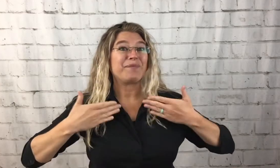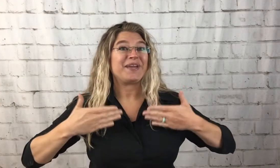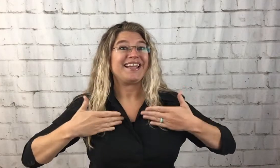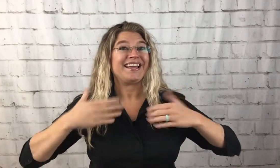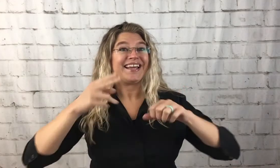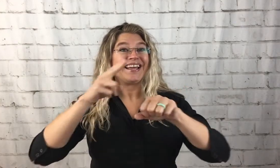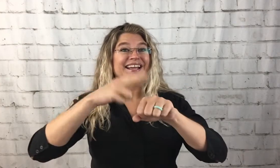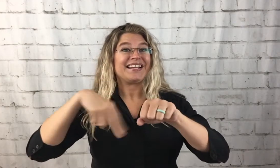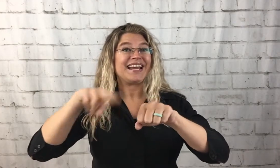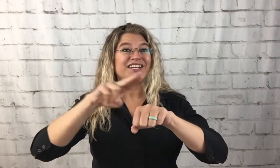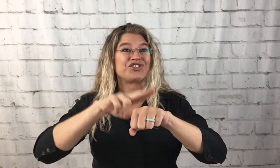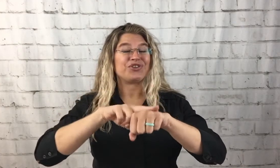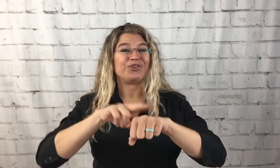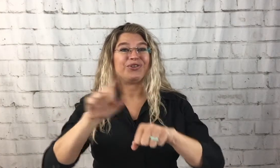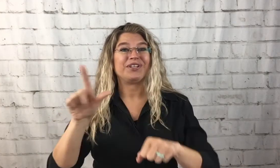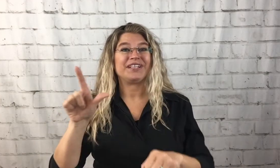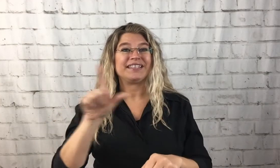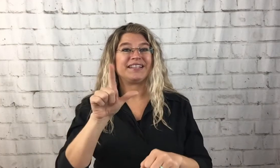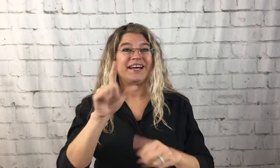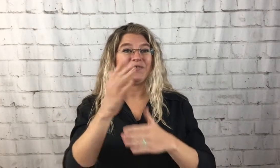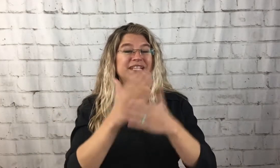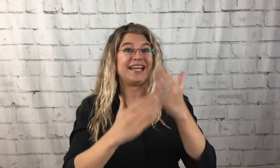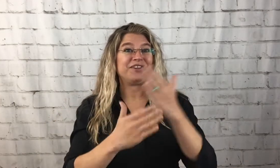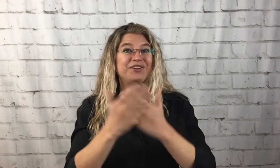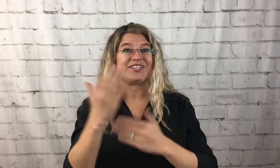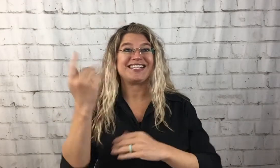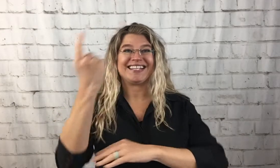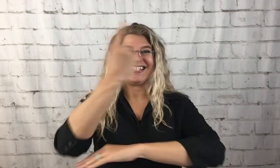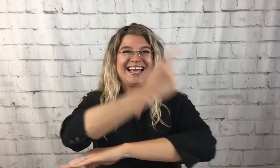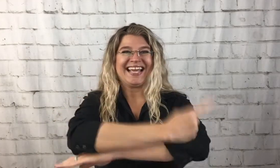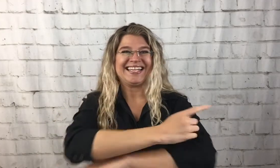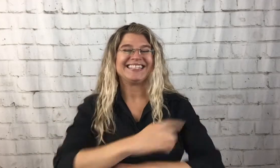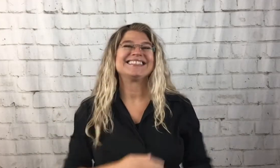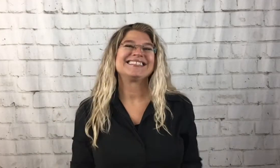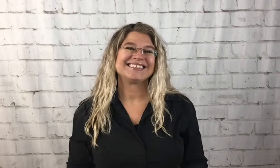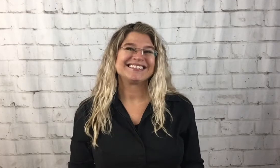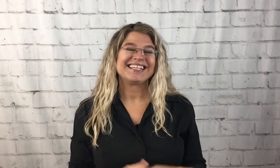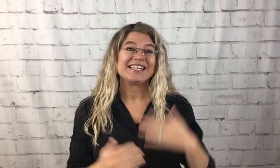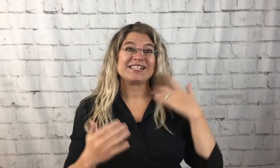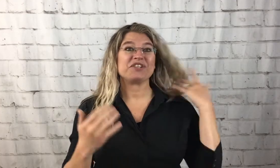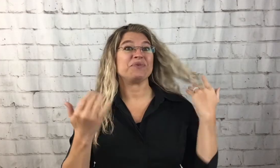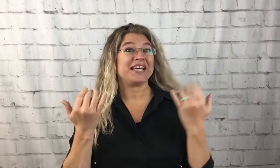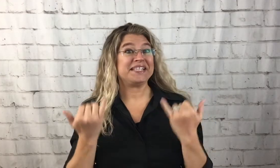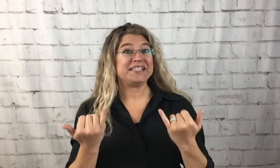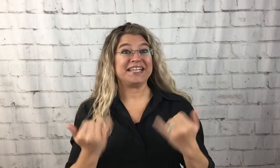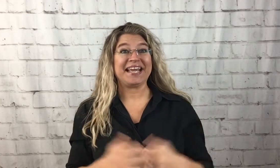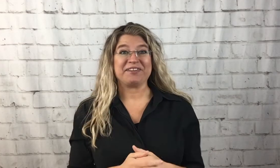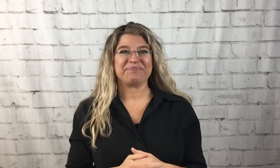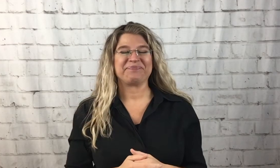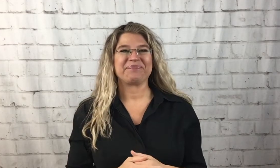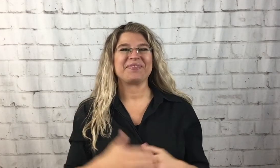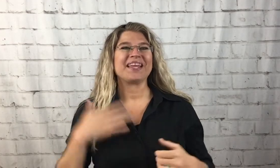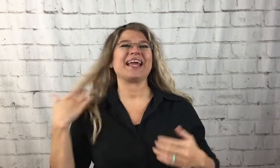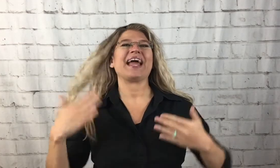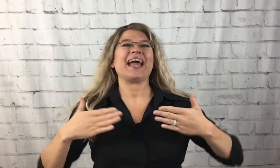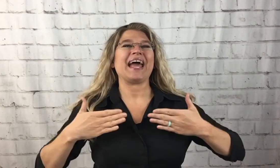Happy National Left-Handers Day. So that is today.